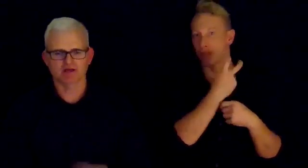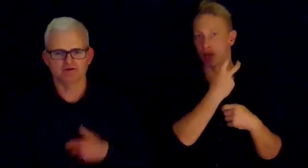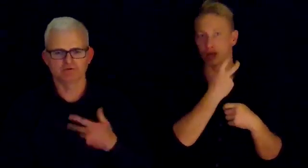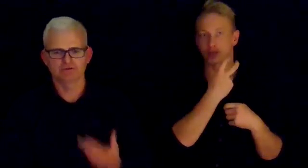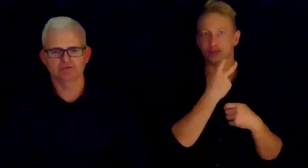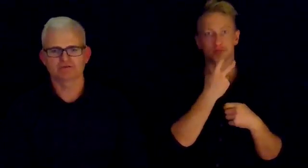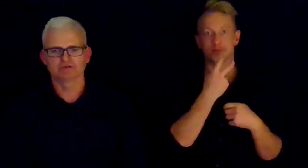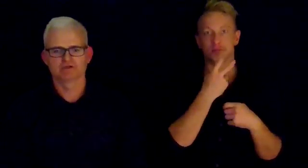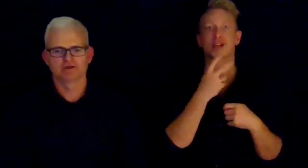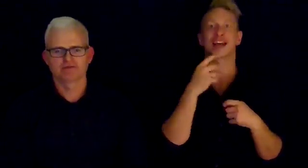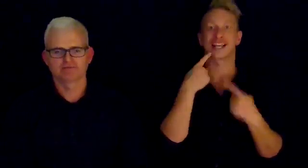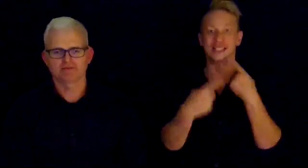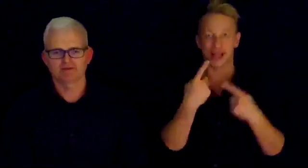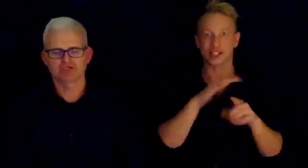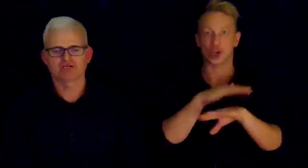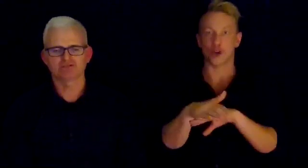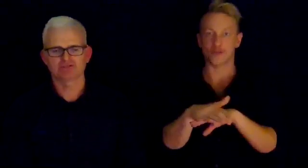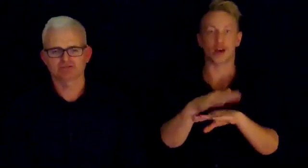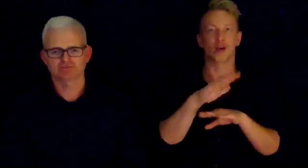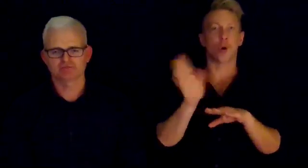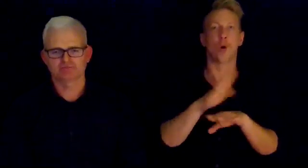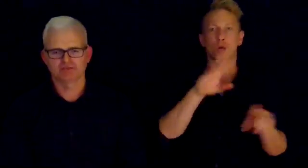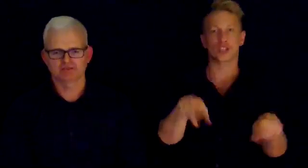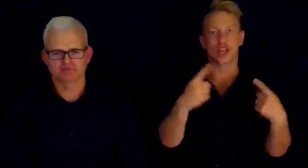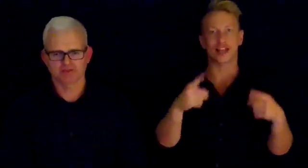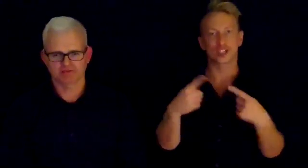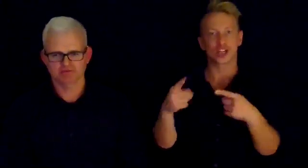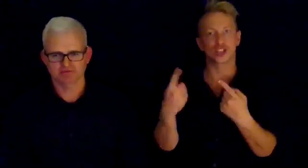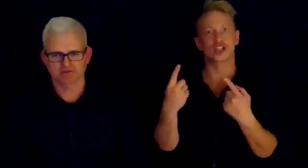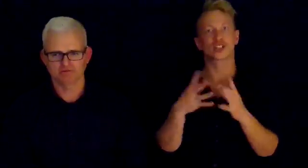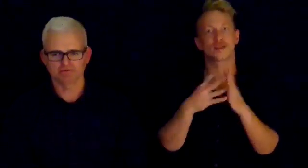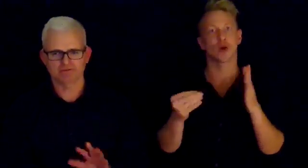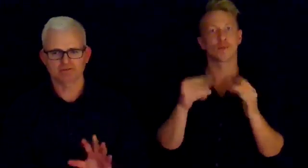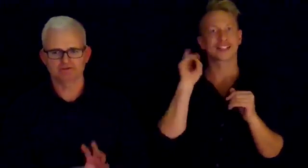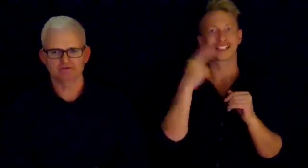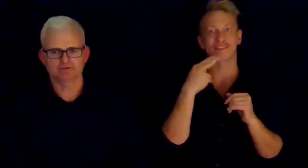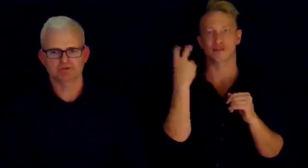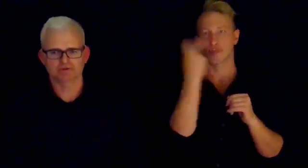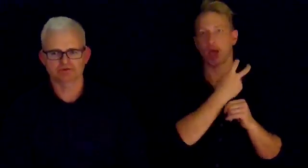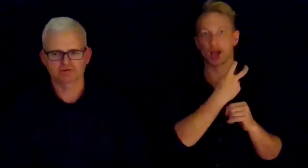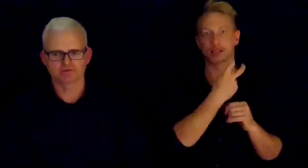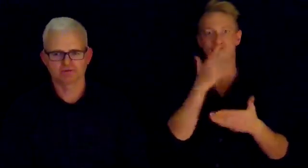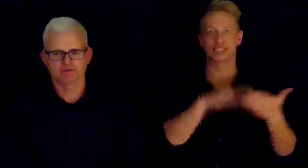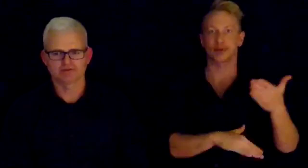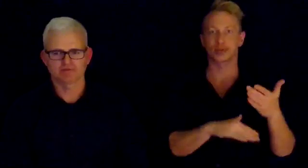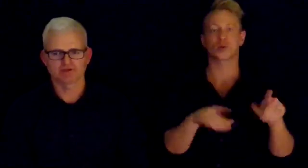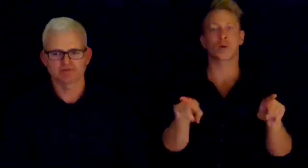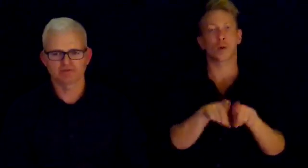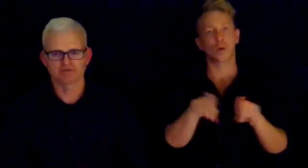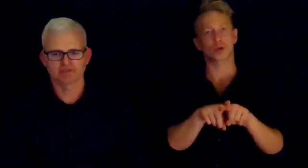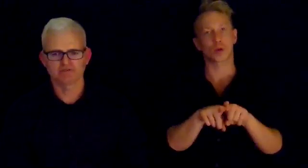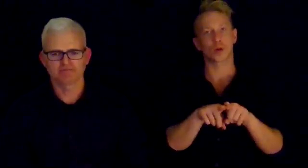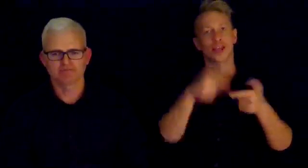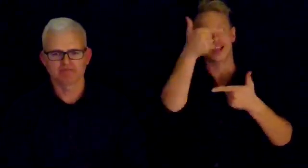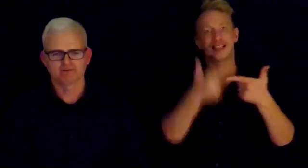deafblindness, and all the challenges of being deafblind, and also the list of supports that